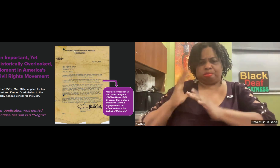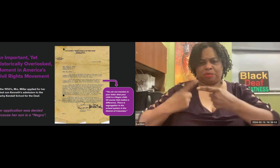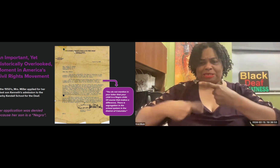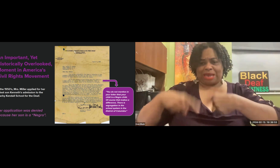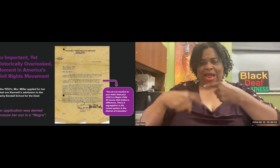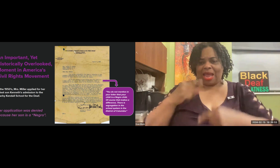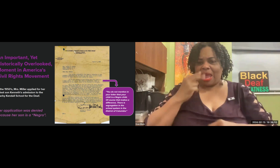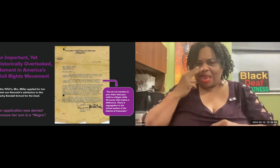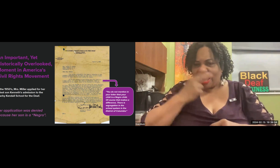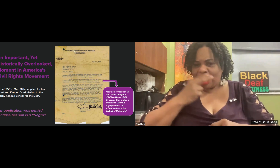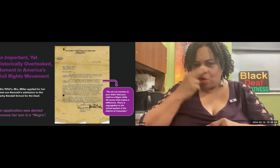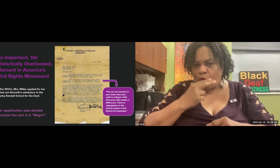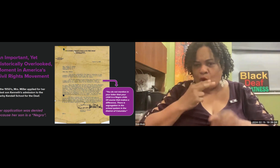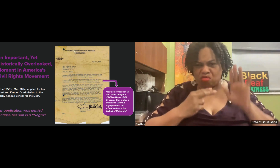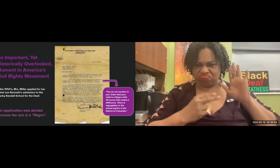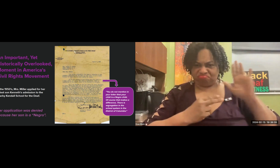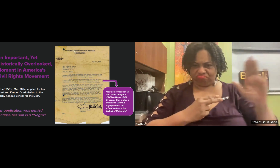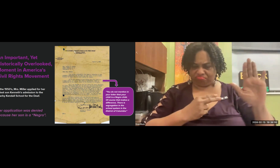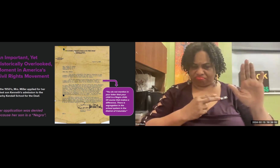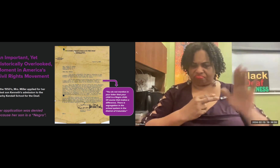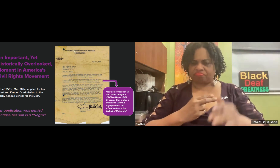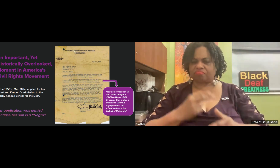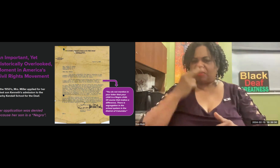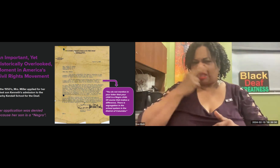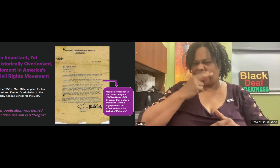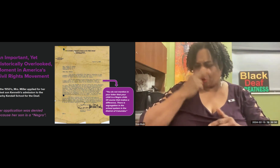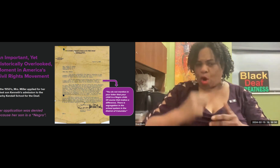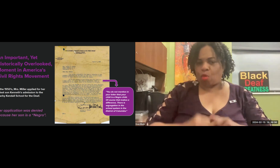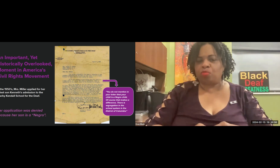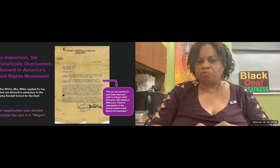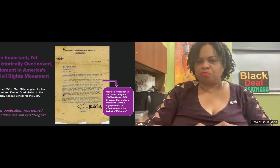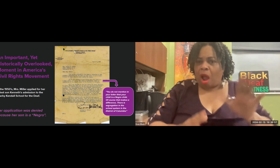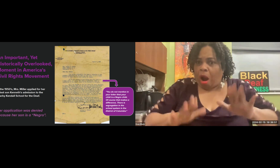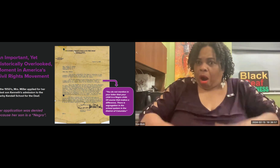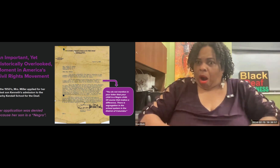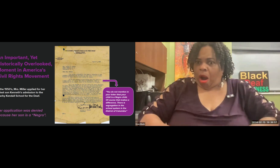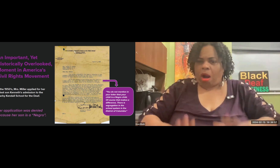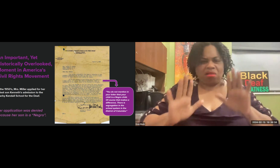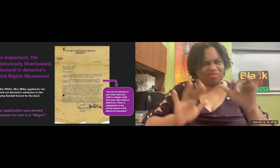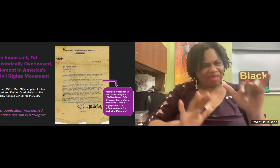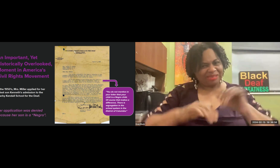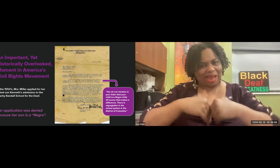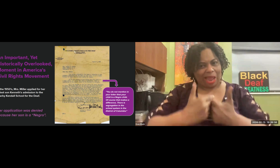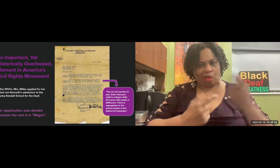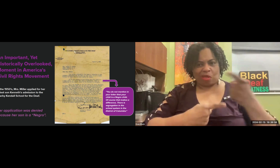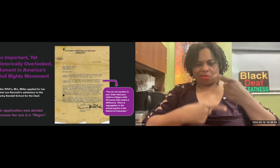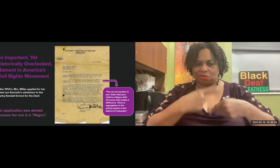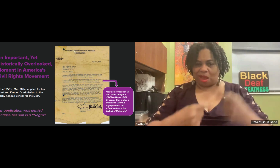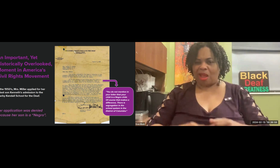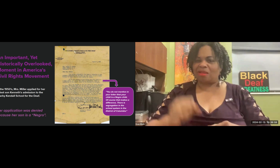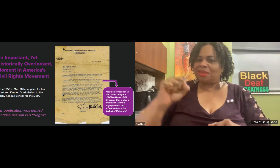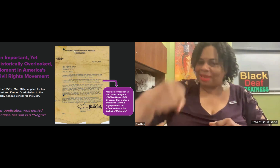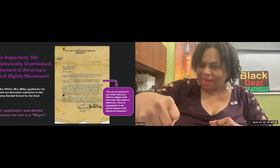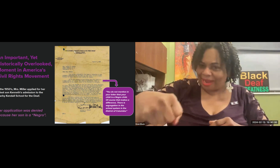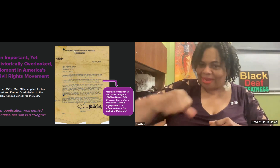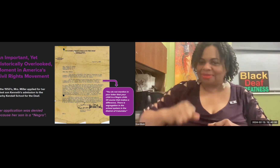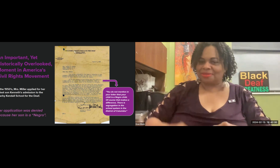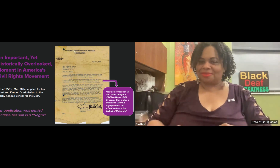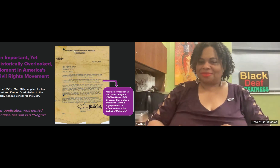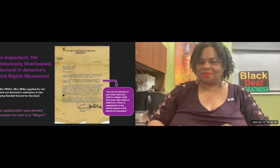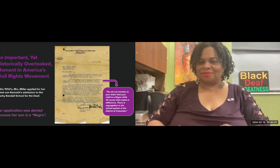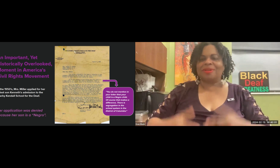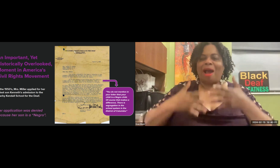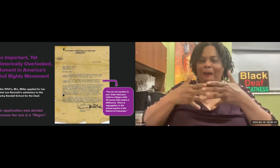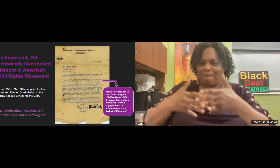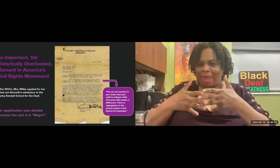child. So back then, this is the way that they signed Negro in American Sign Language at that time. That was